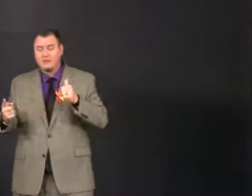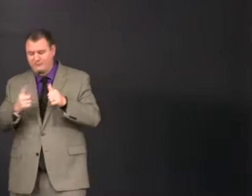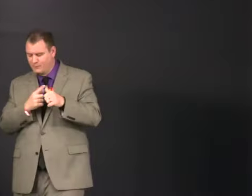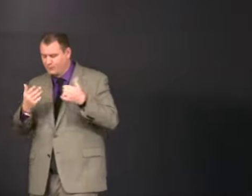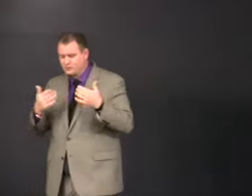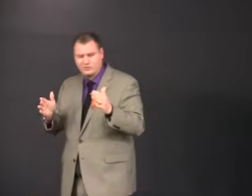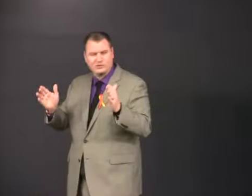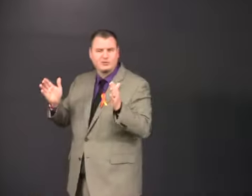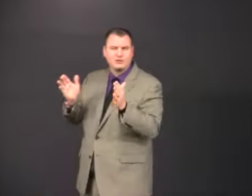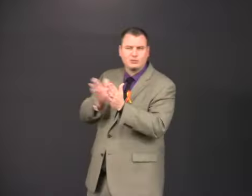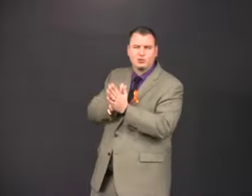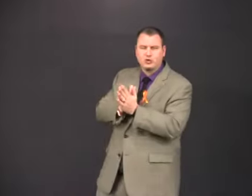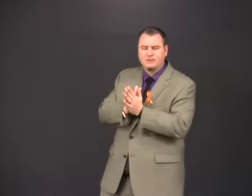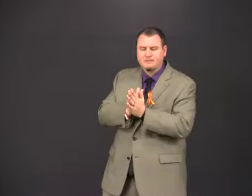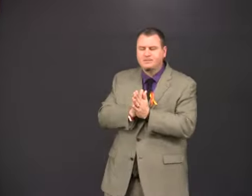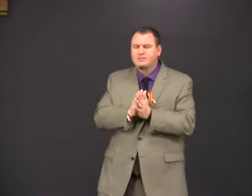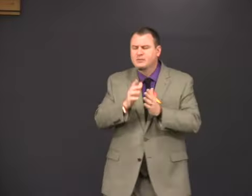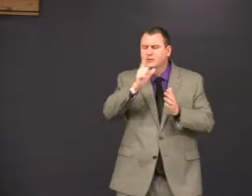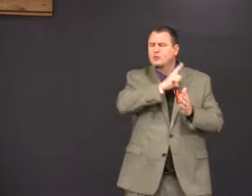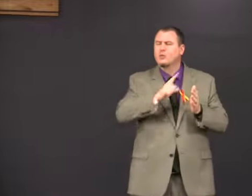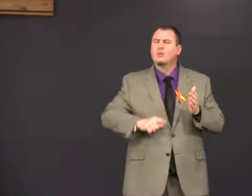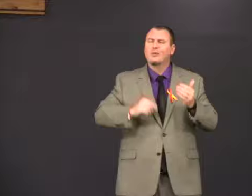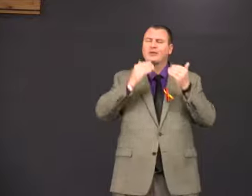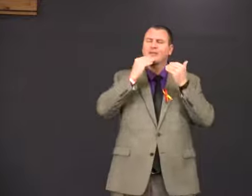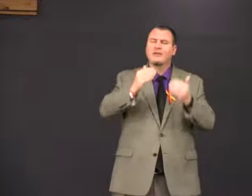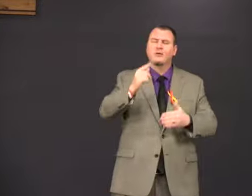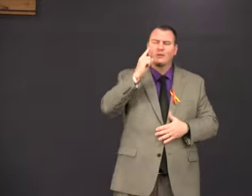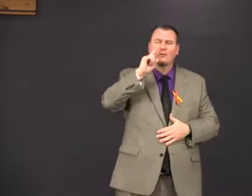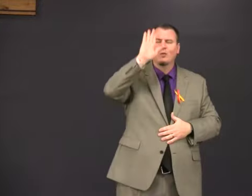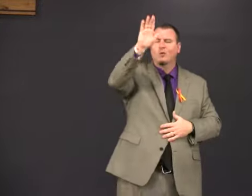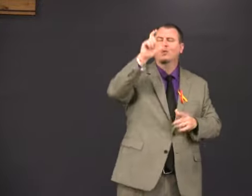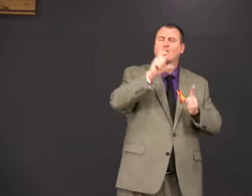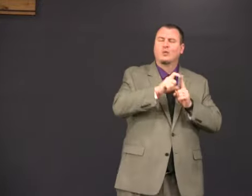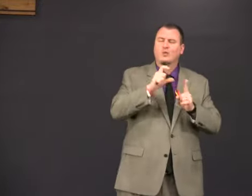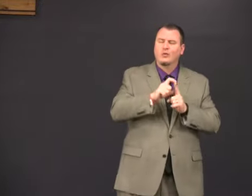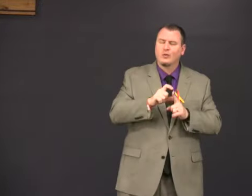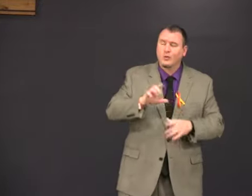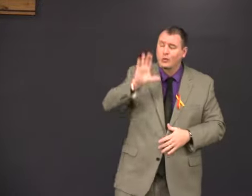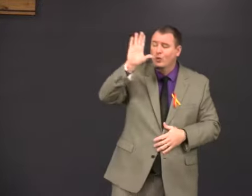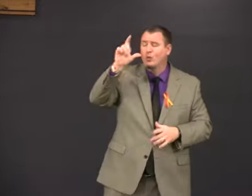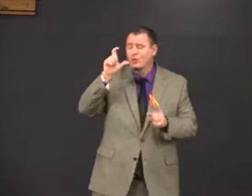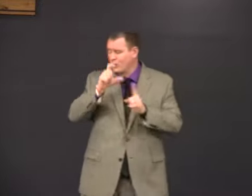So now we're going to look at another tool, a couple of other tools today. So let's pray here first.